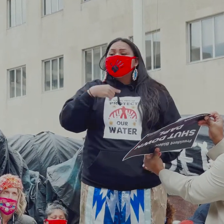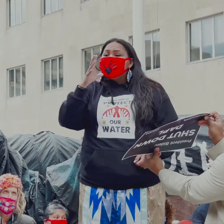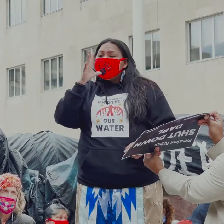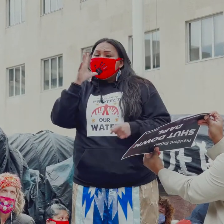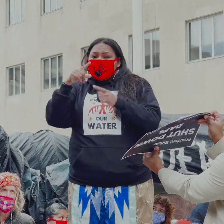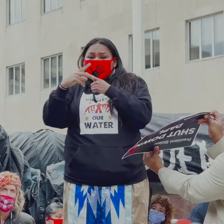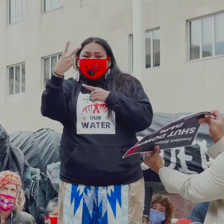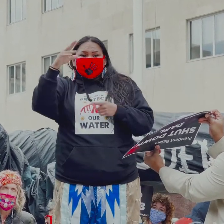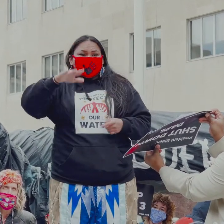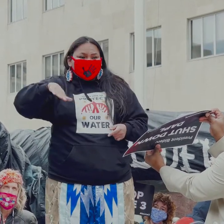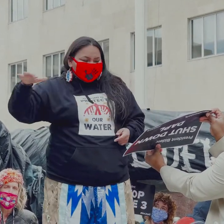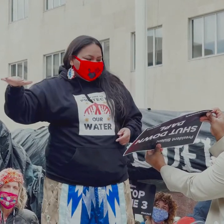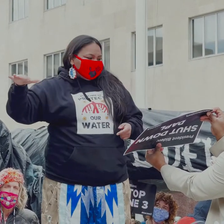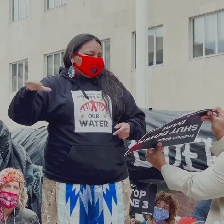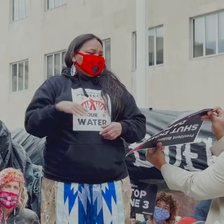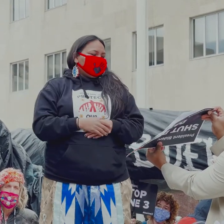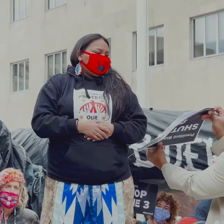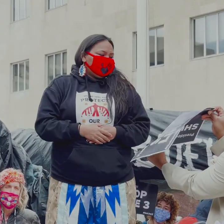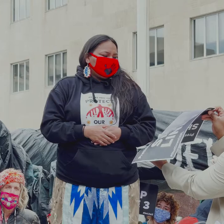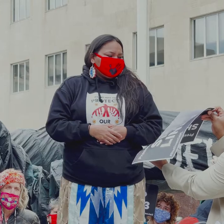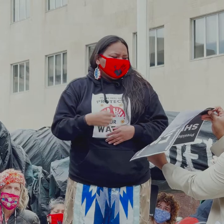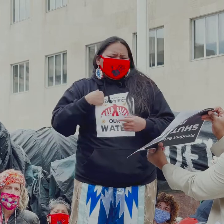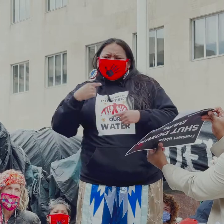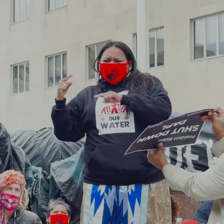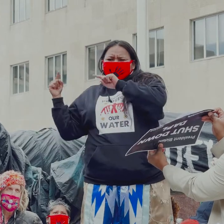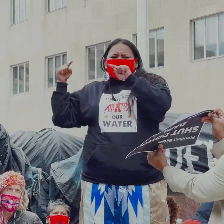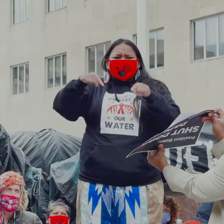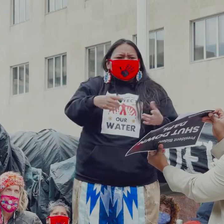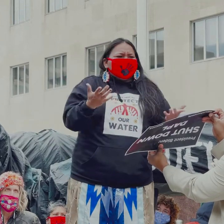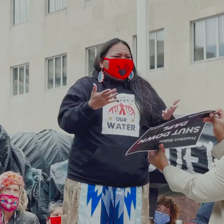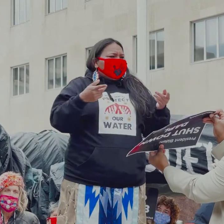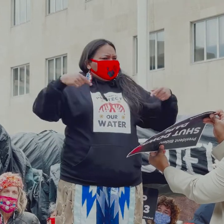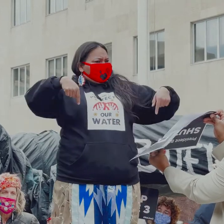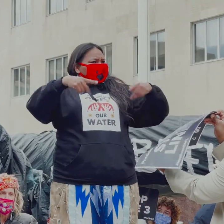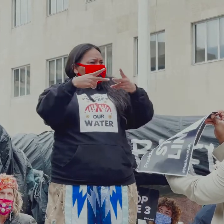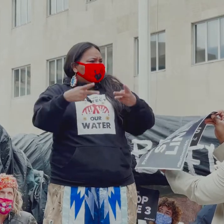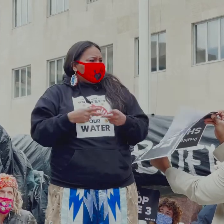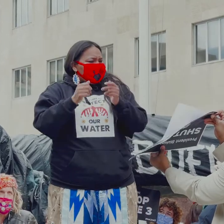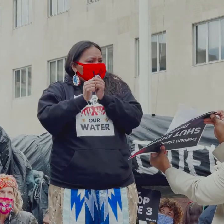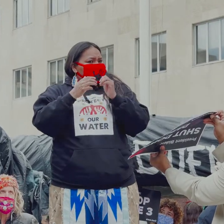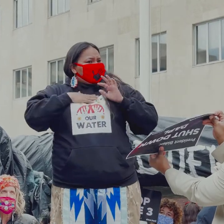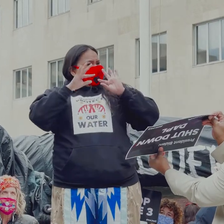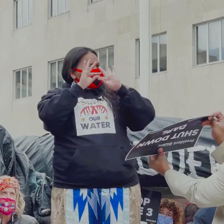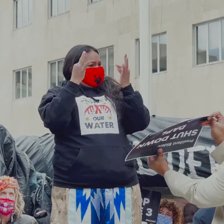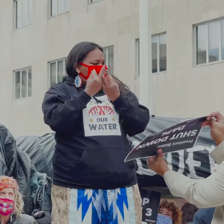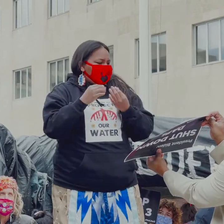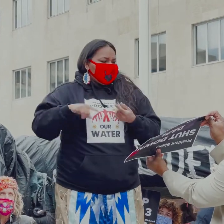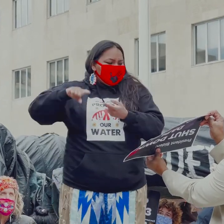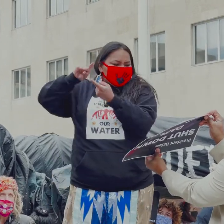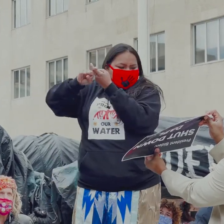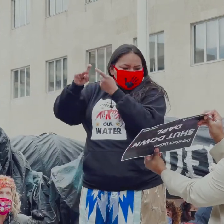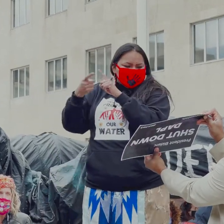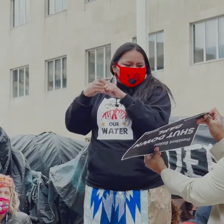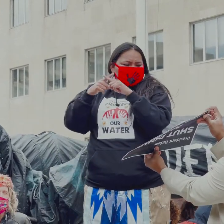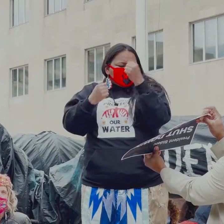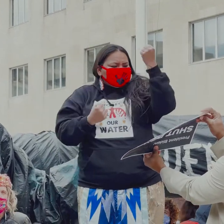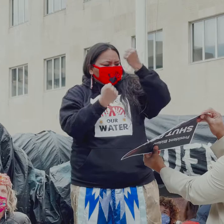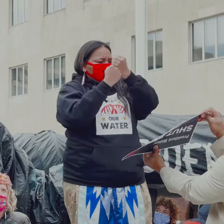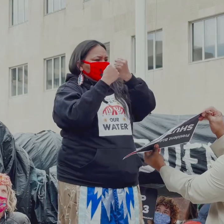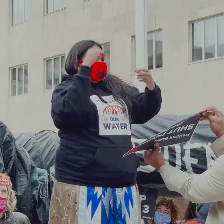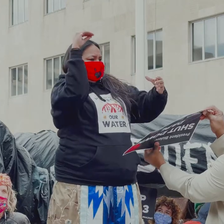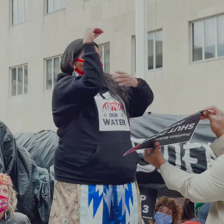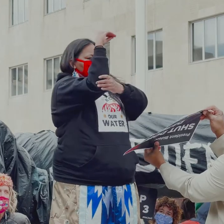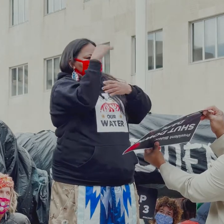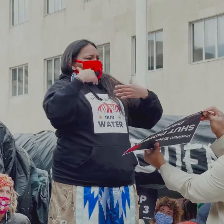I'm deaf. I'm the mother of two children. And I've come all this way with my family and friends to stand in